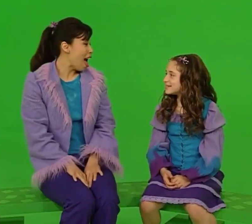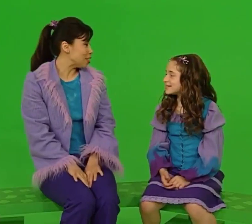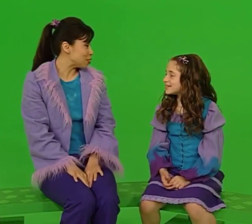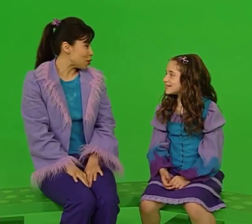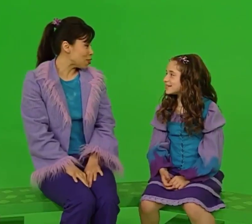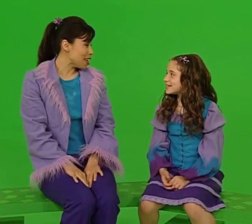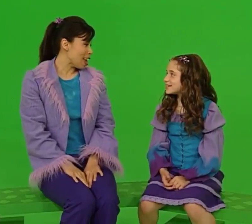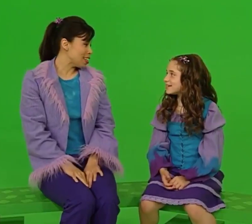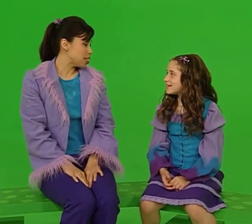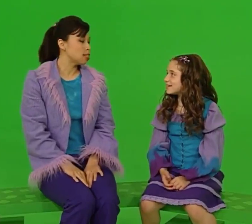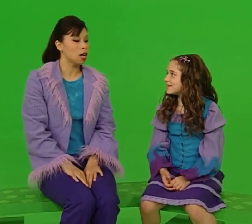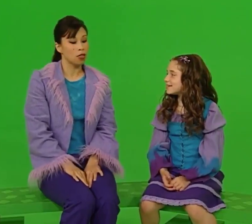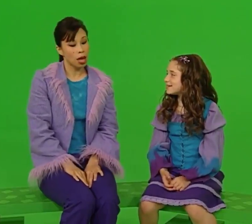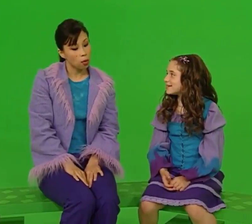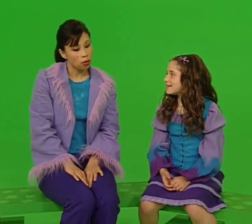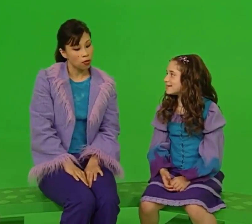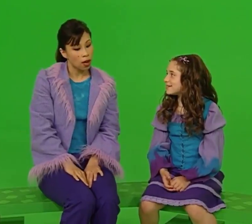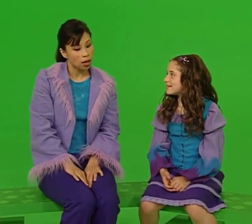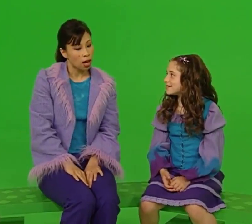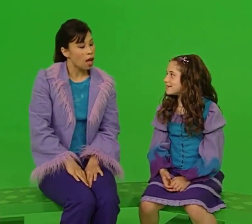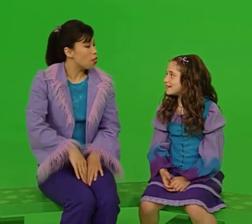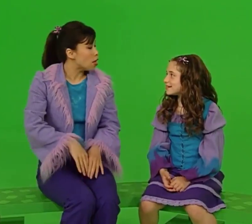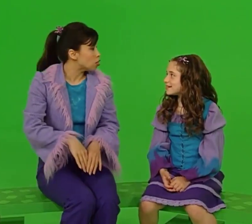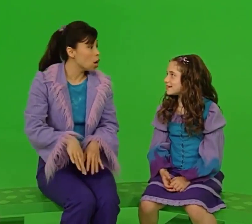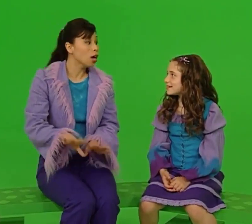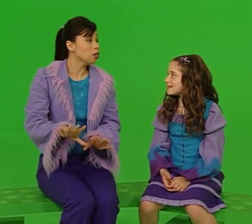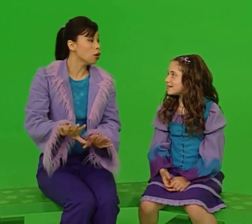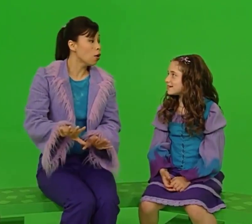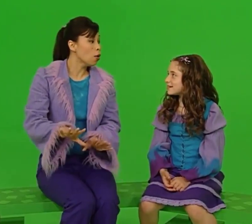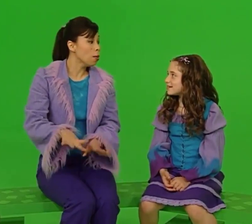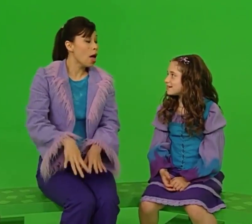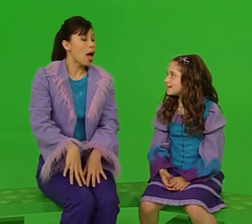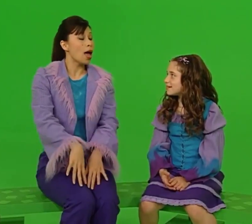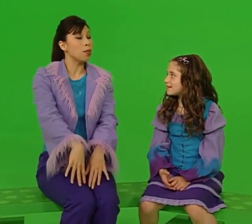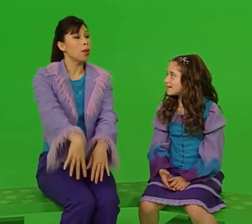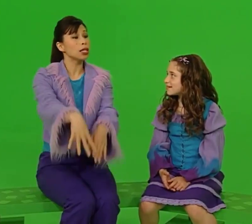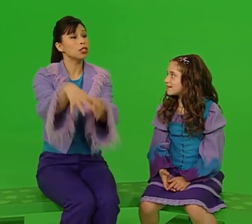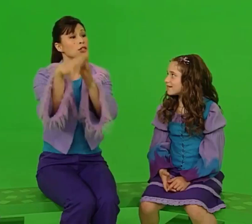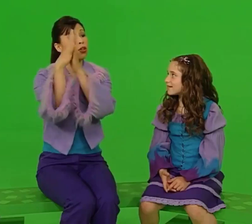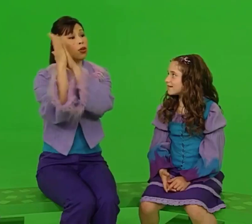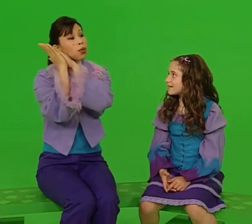And so they ate till they were fed, then toddled home and went to